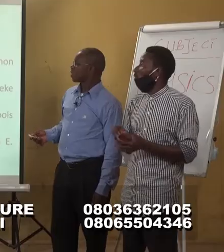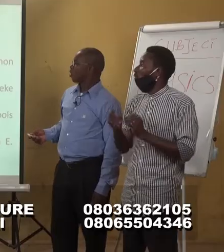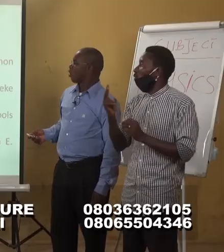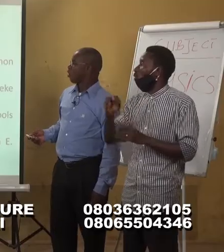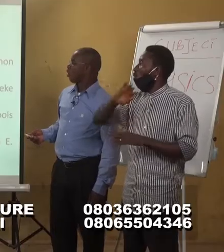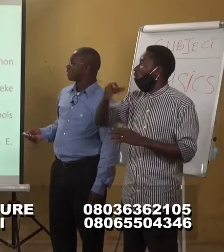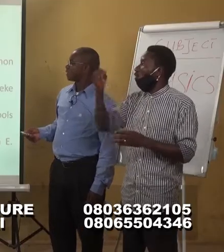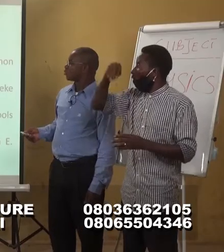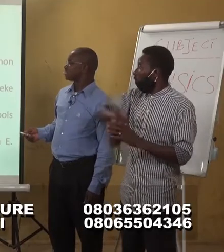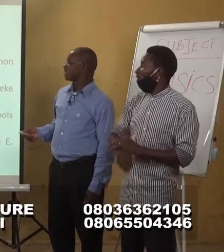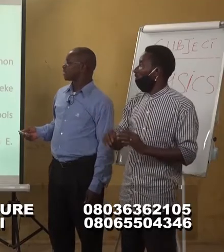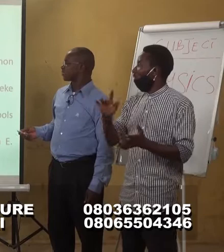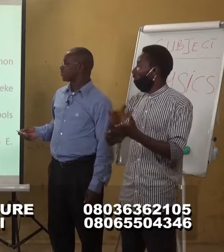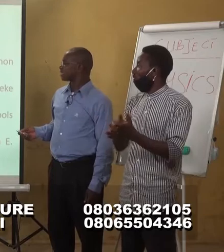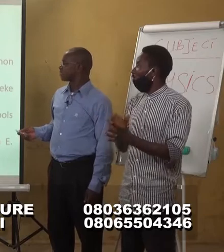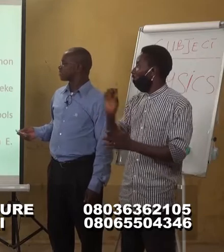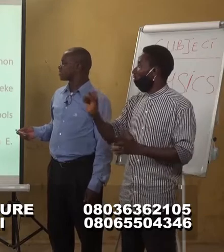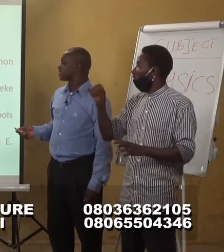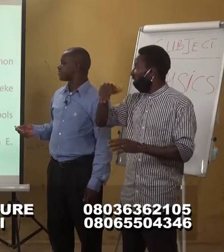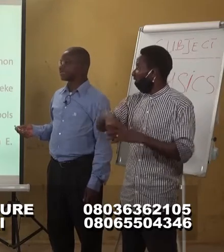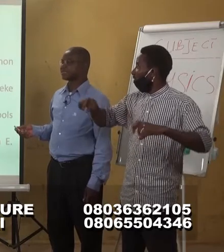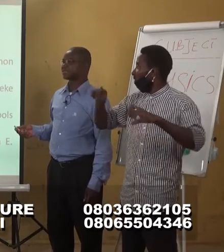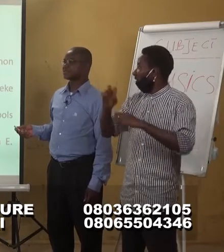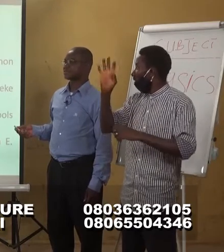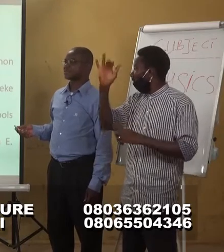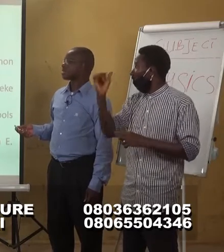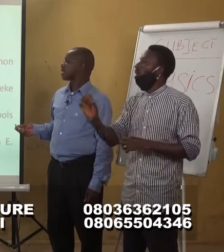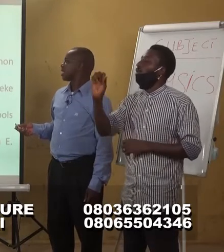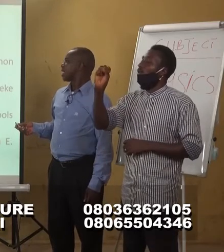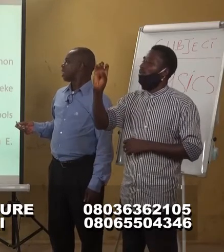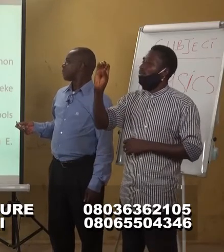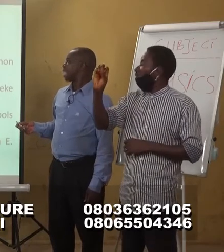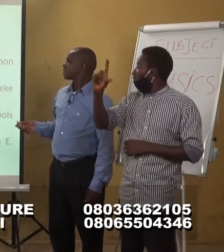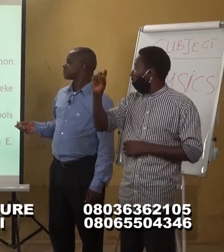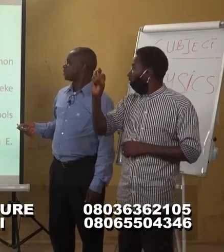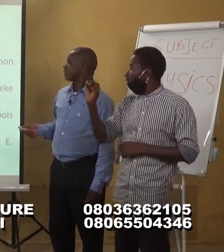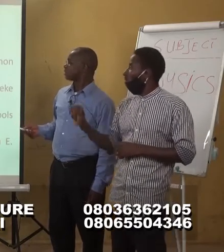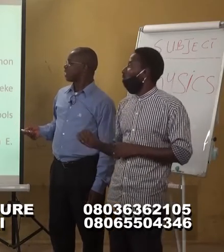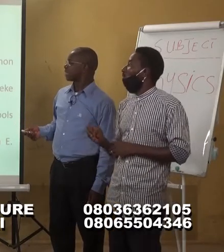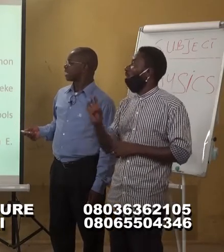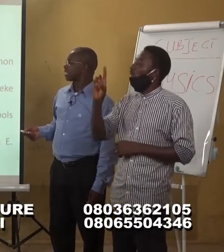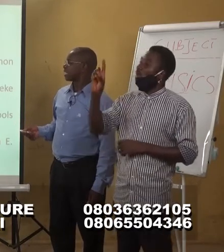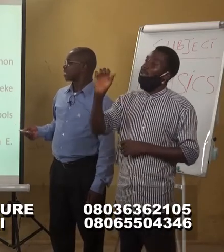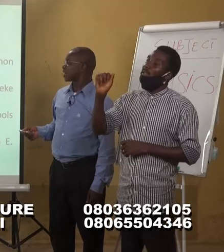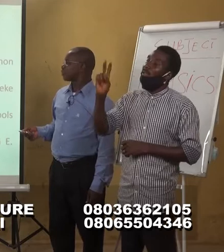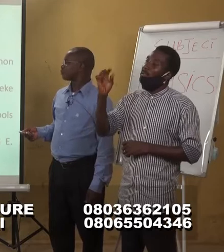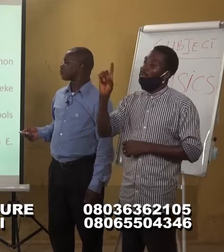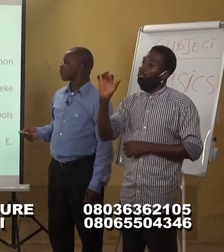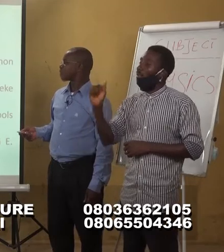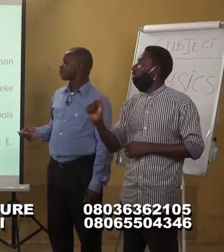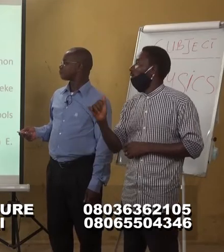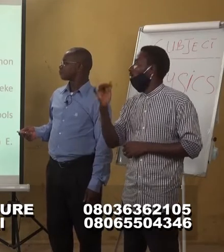2. All-Inclusive Calculations in Physics by Solomon Dauda